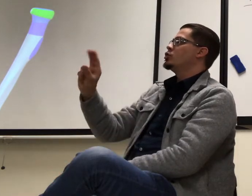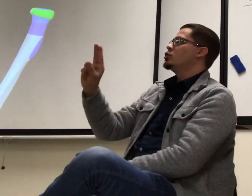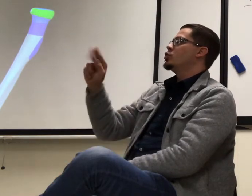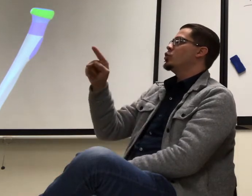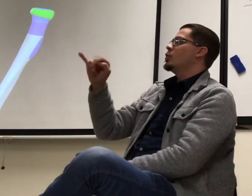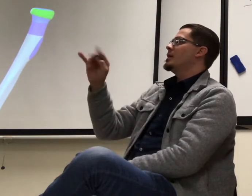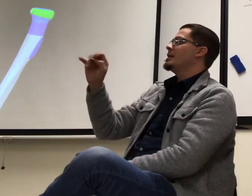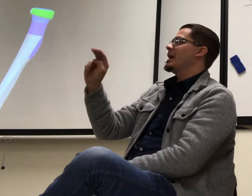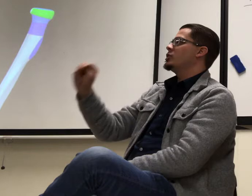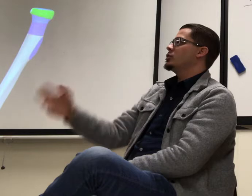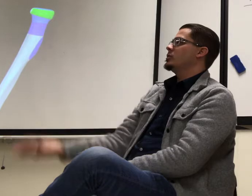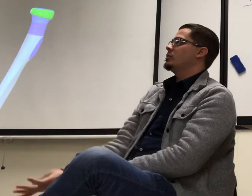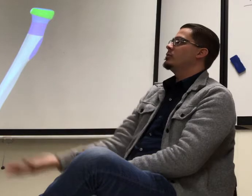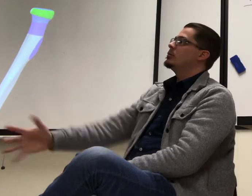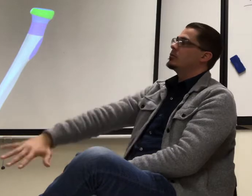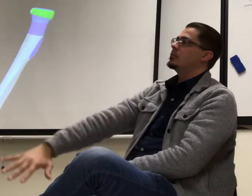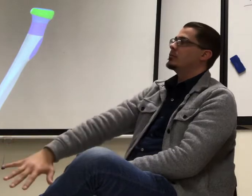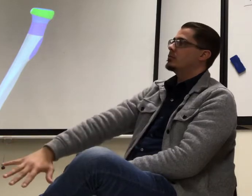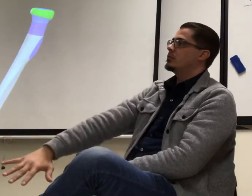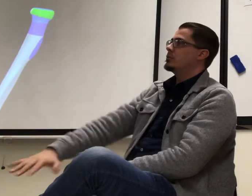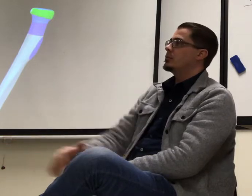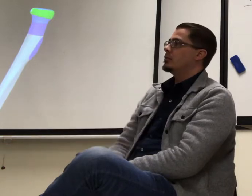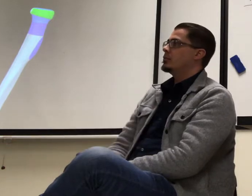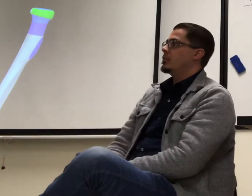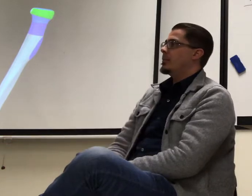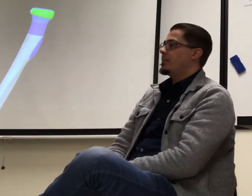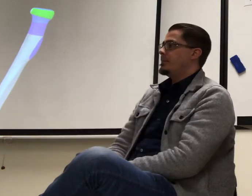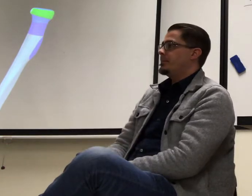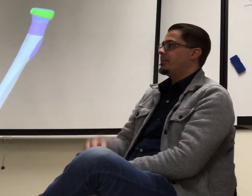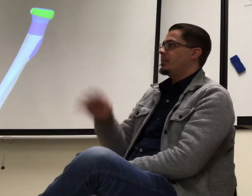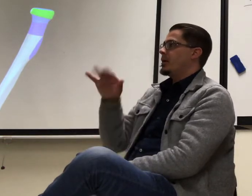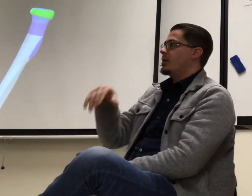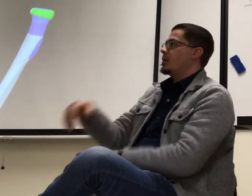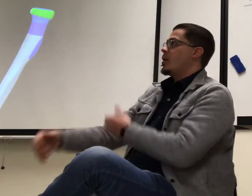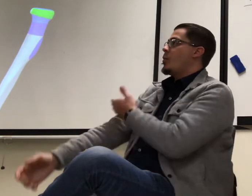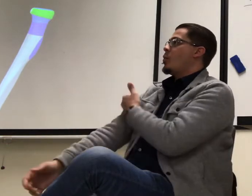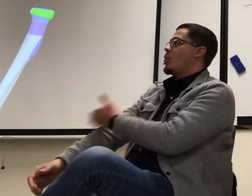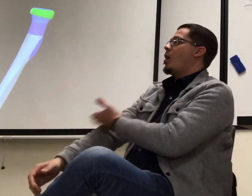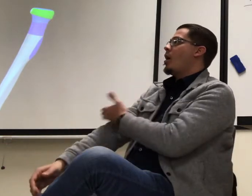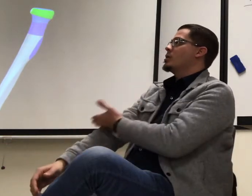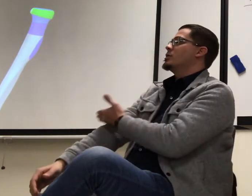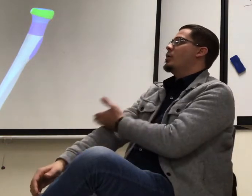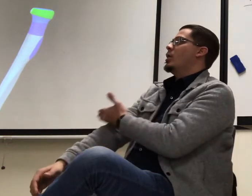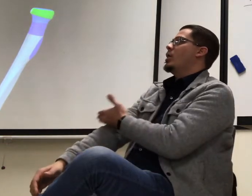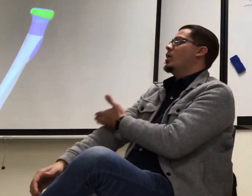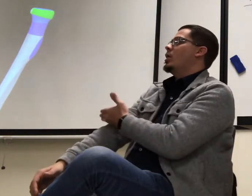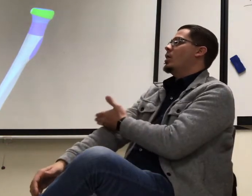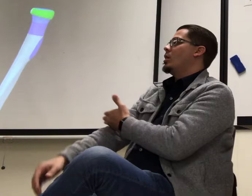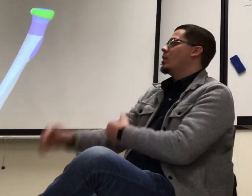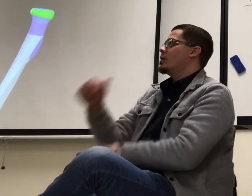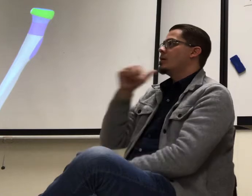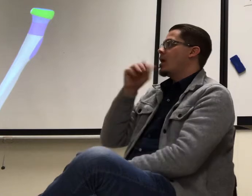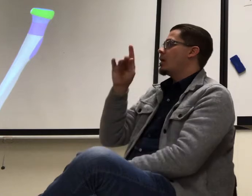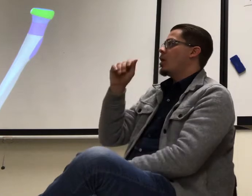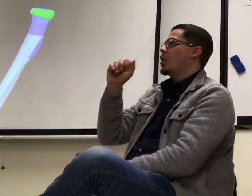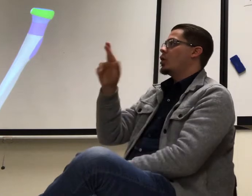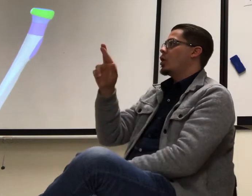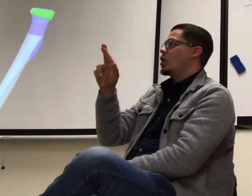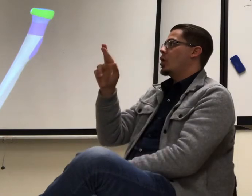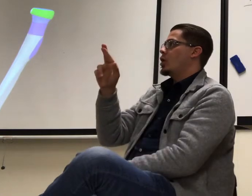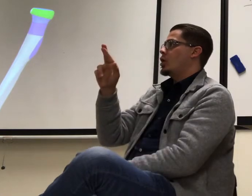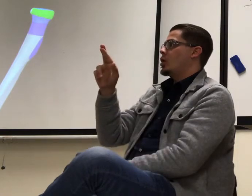So the first thing I'll write for head of radius is that it's proximal, not distal like the ulnar. It's proximal